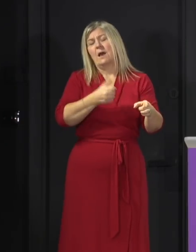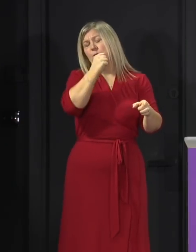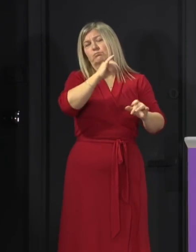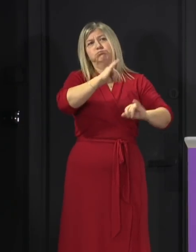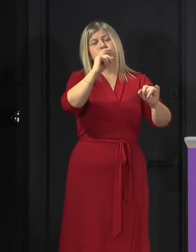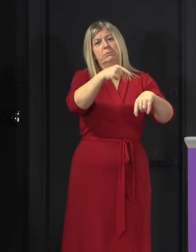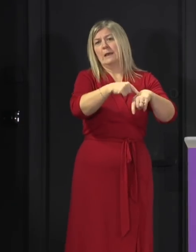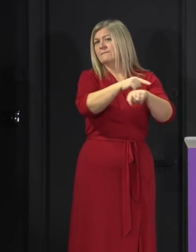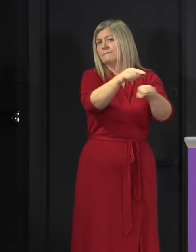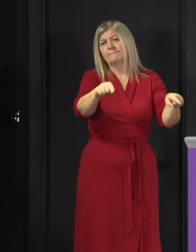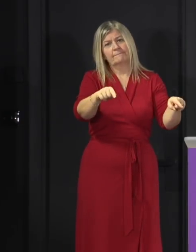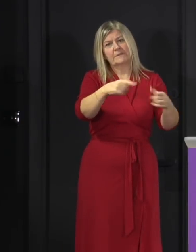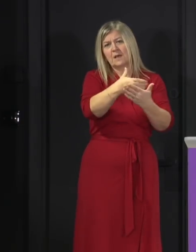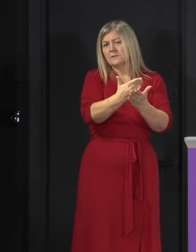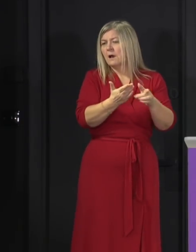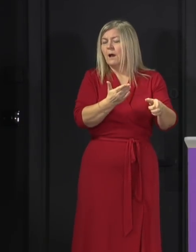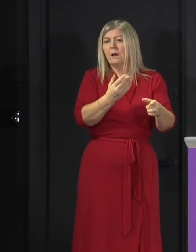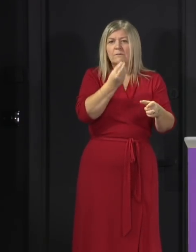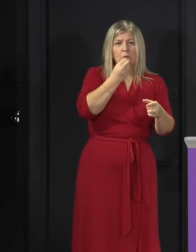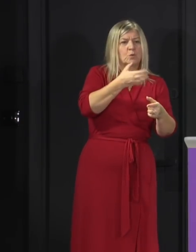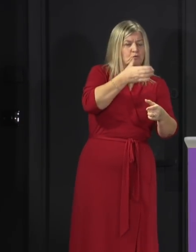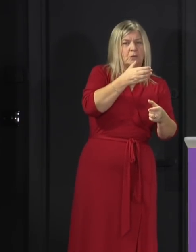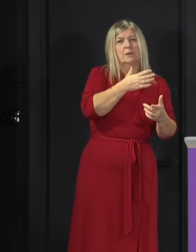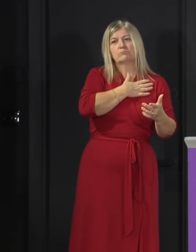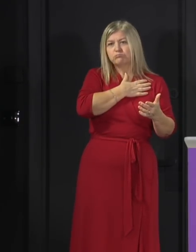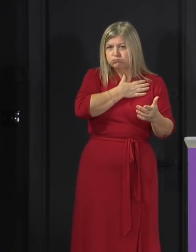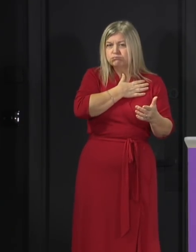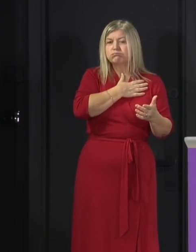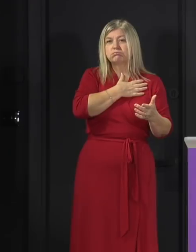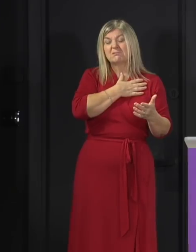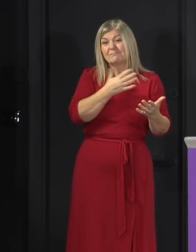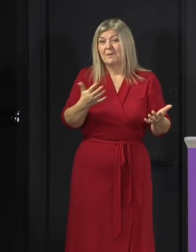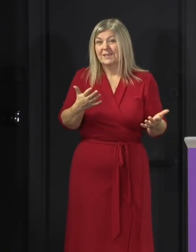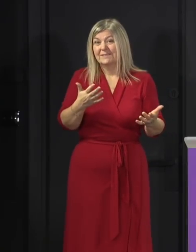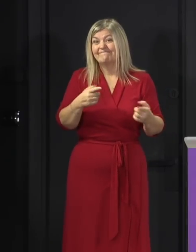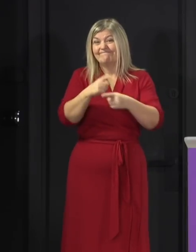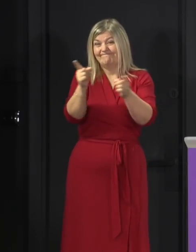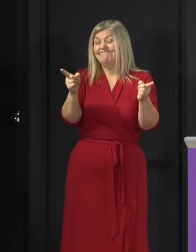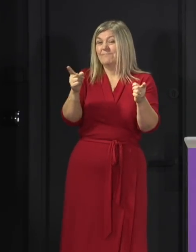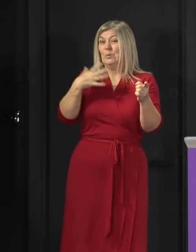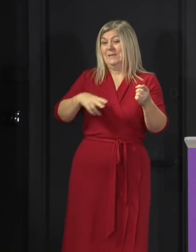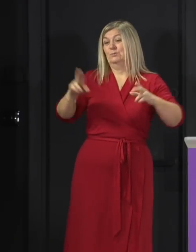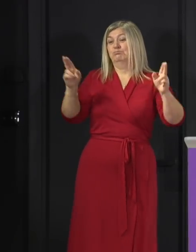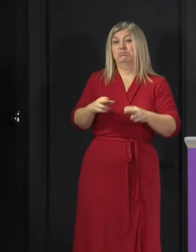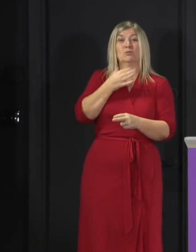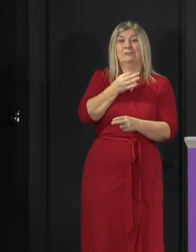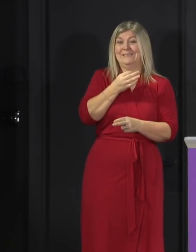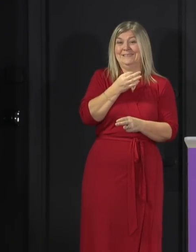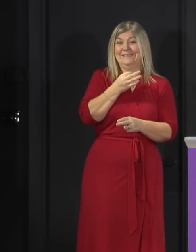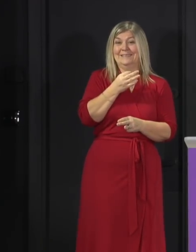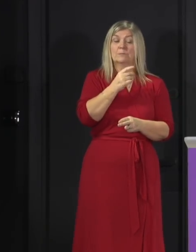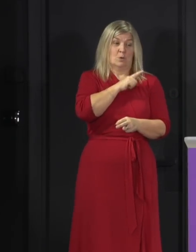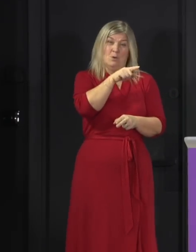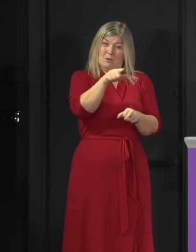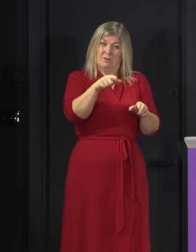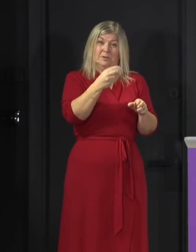how difficult it is. But it's in everybody's interest that we limit the ability for the virus to spread in hospitality, just as we